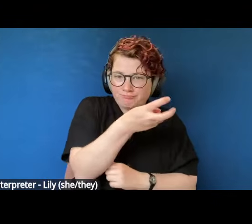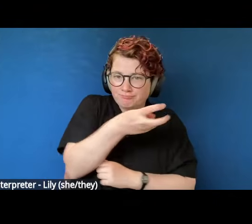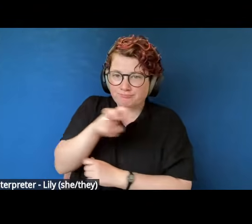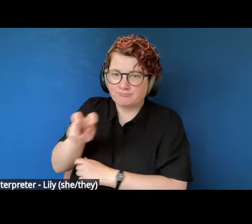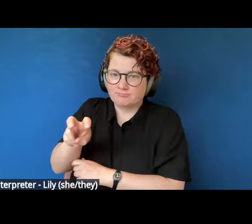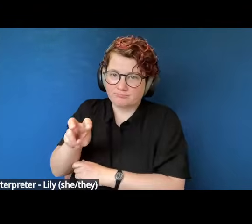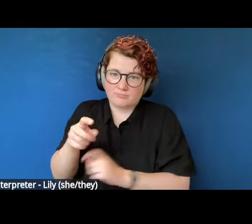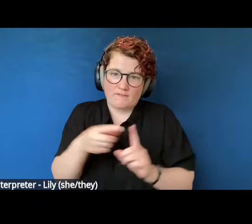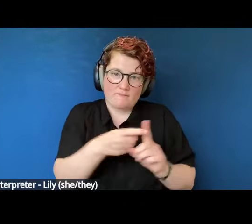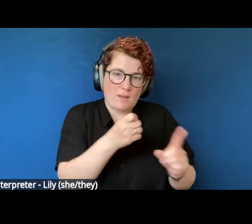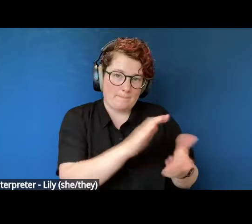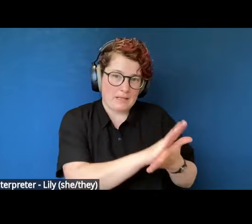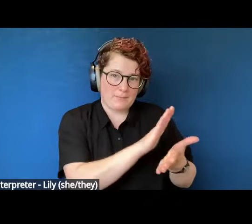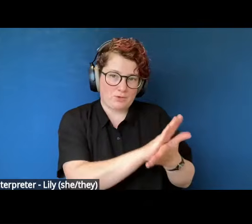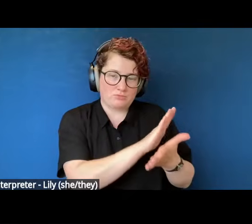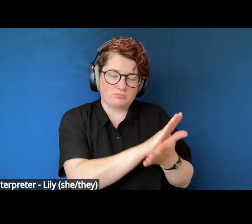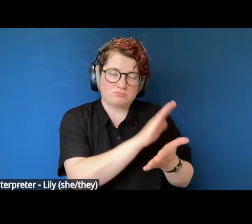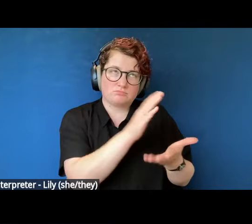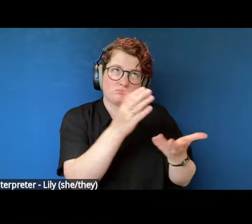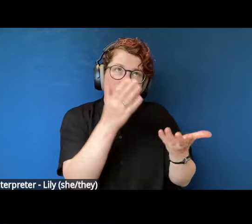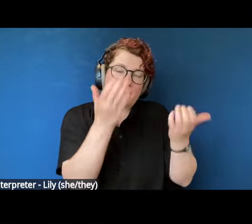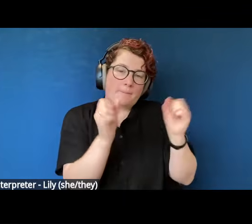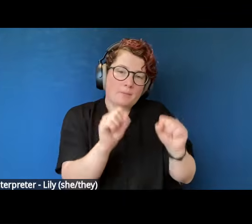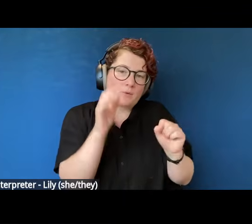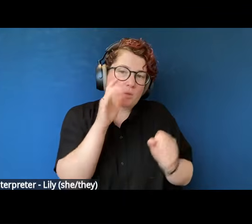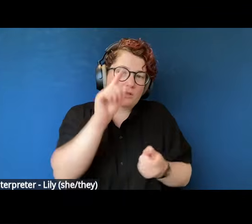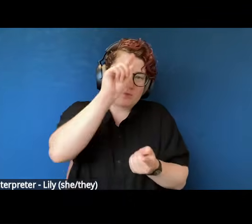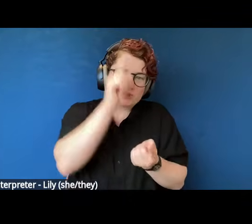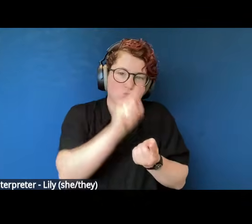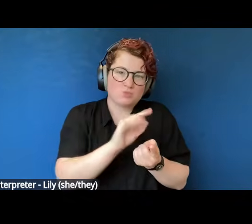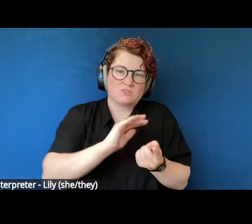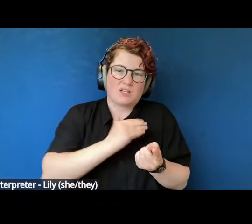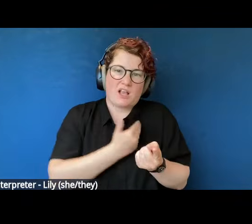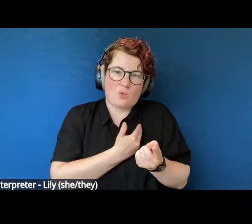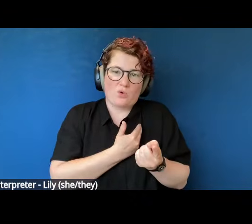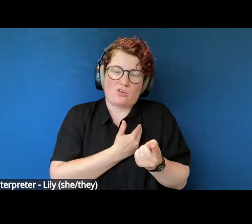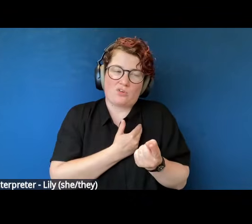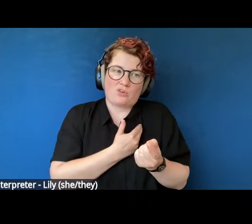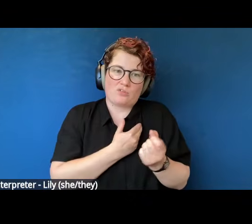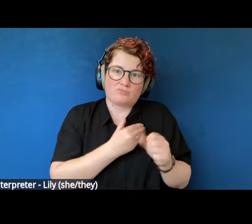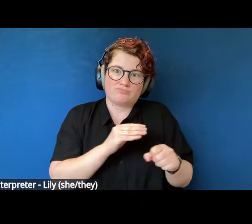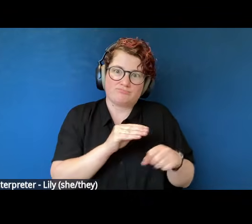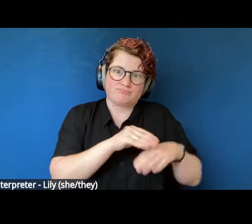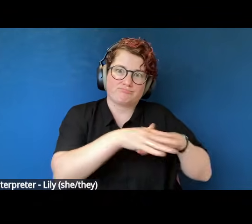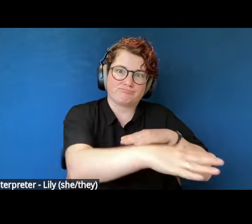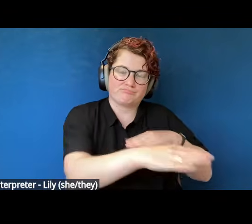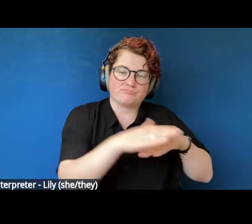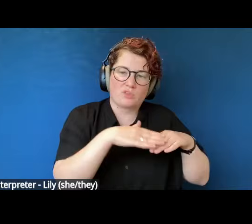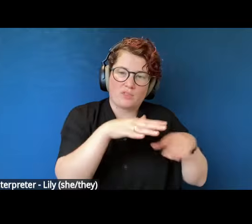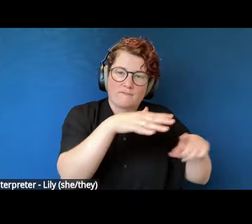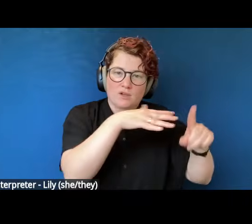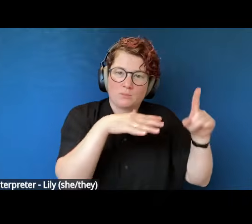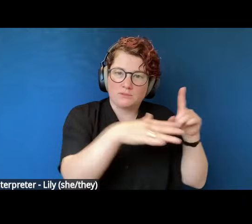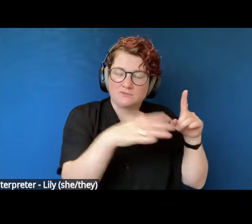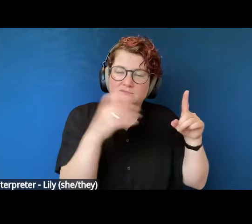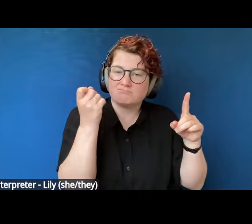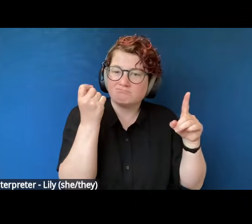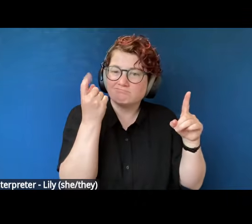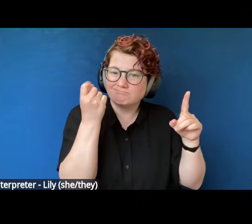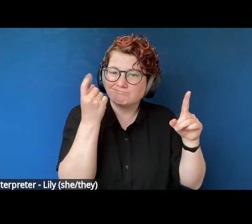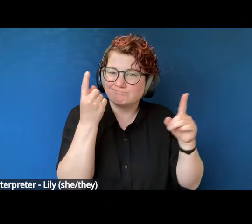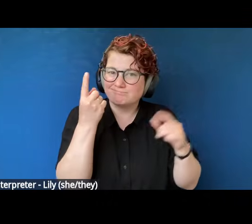be one way to reduce our footprint, I want to make sure that we're also balancing that against the needs for the most